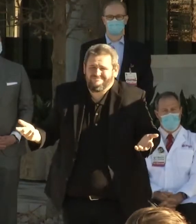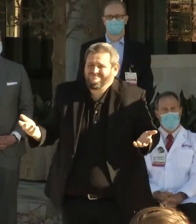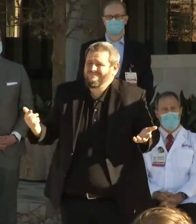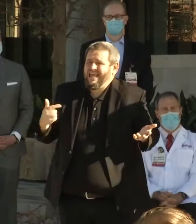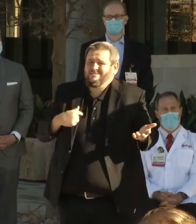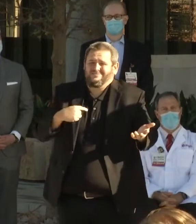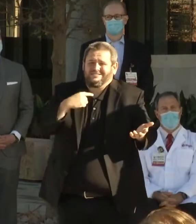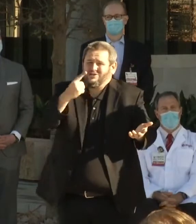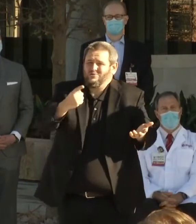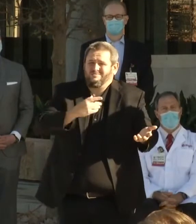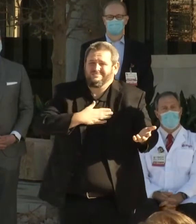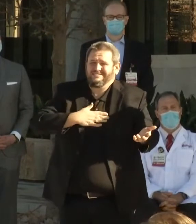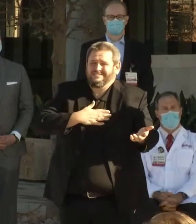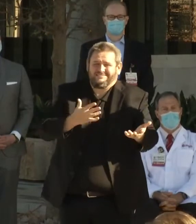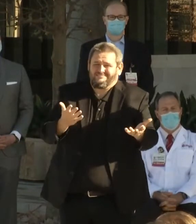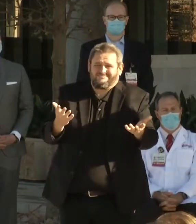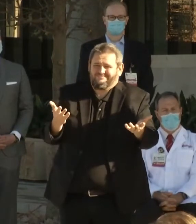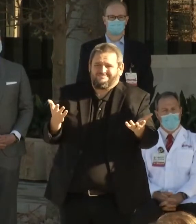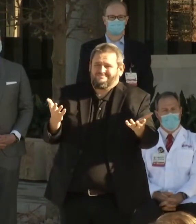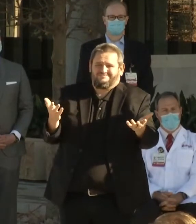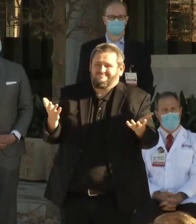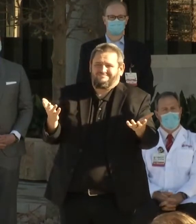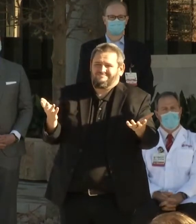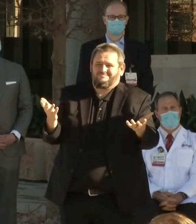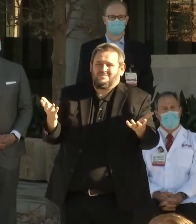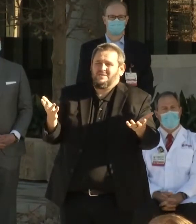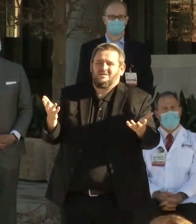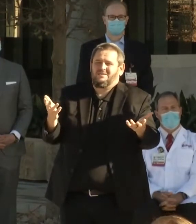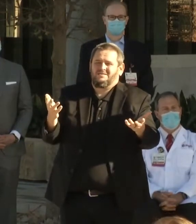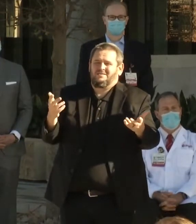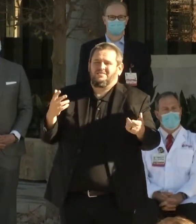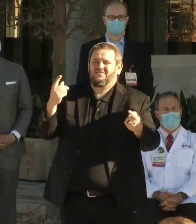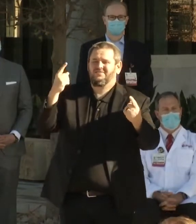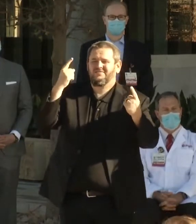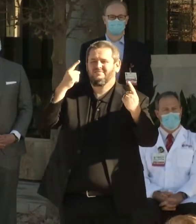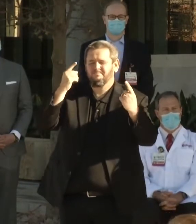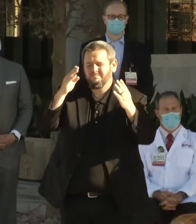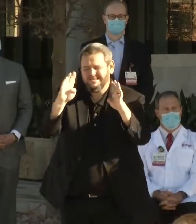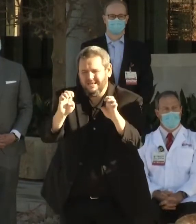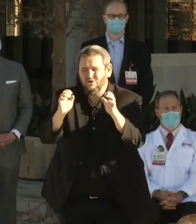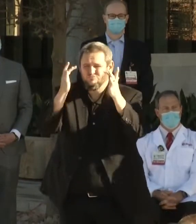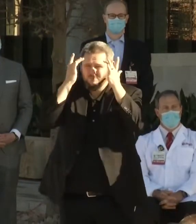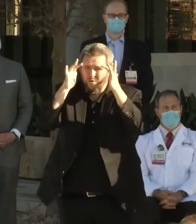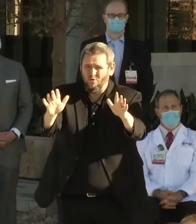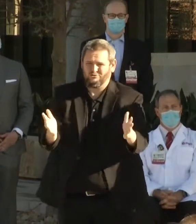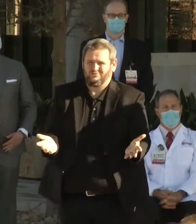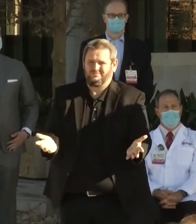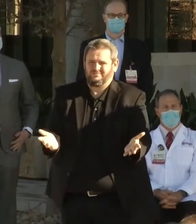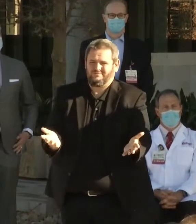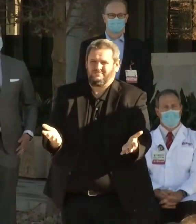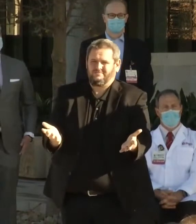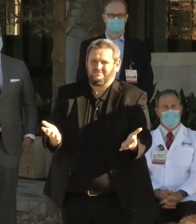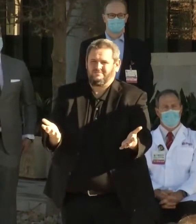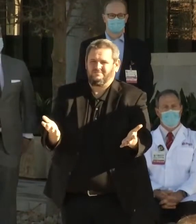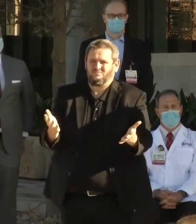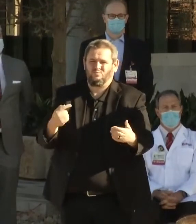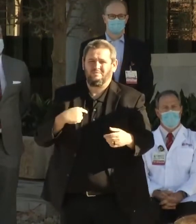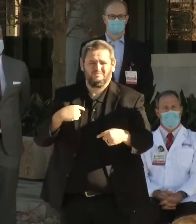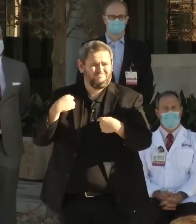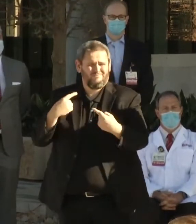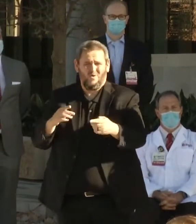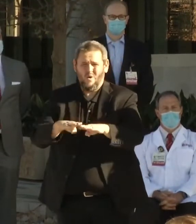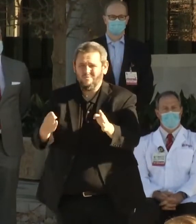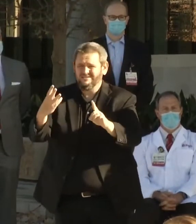here pleading with Oklahomans to do that. But we'll watch the data. Again, we've been fully reopened for 6 months. We think it's important that our kids are